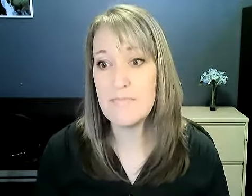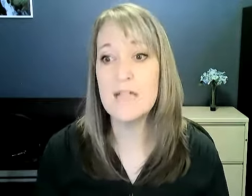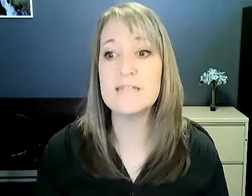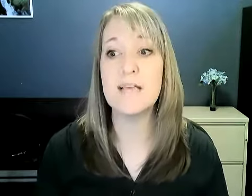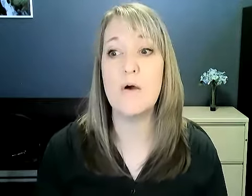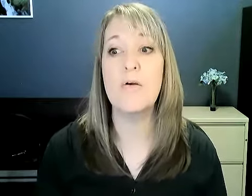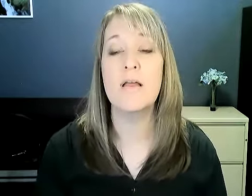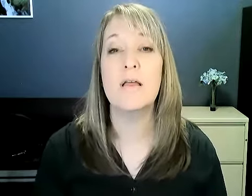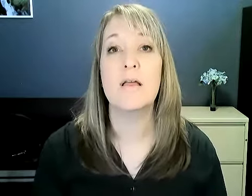And so